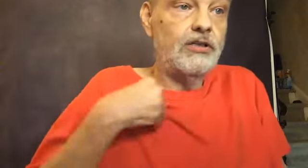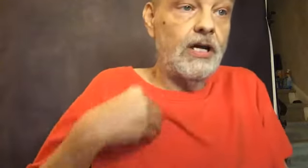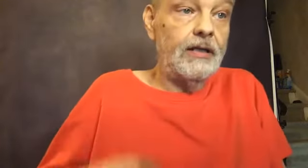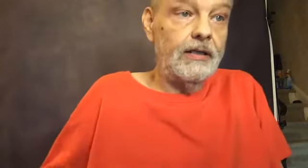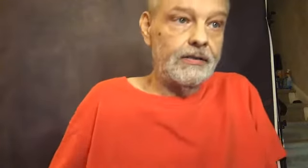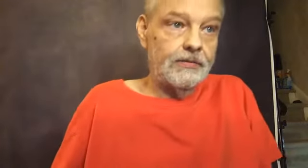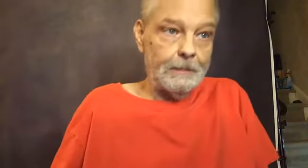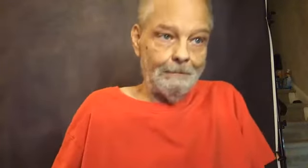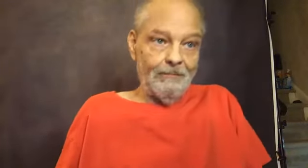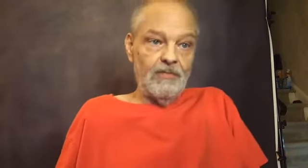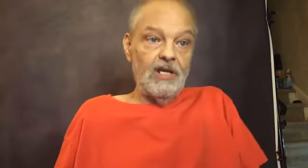Chinese.